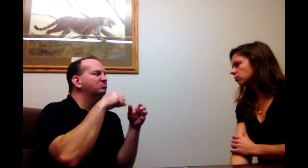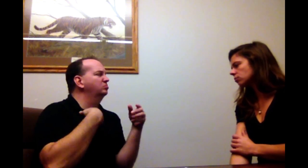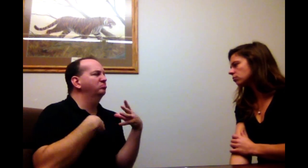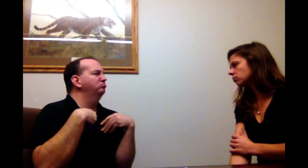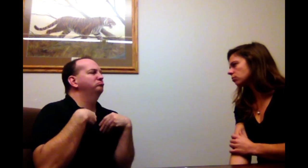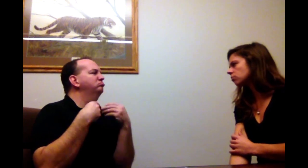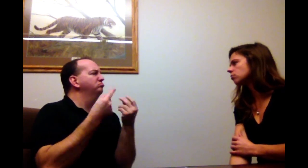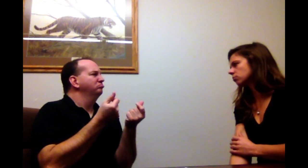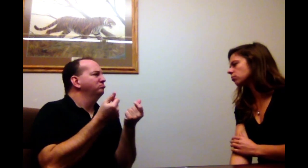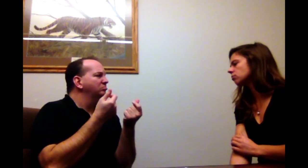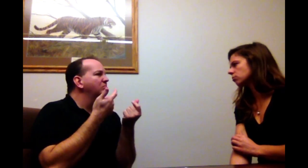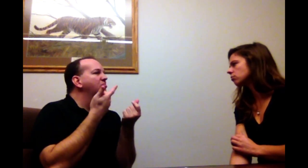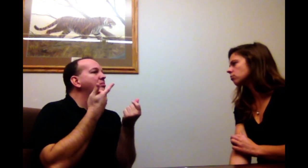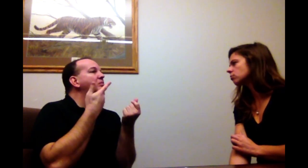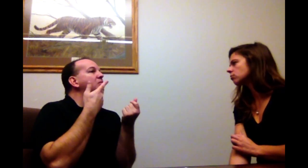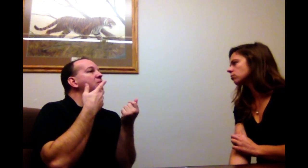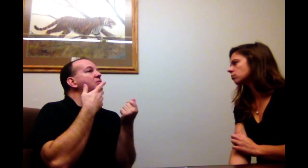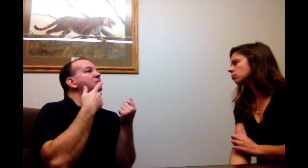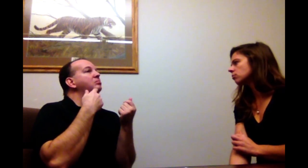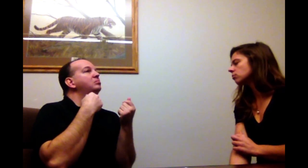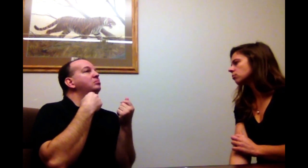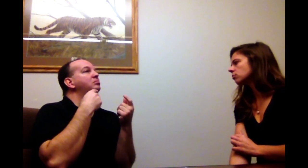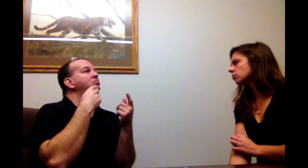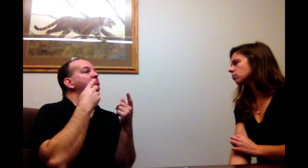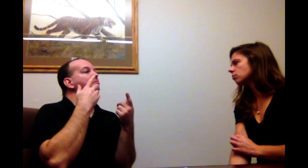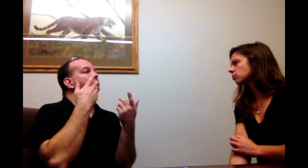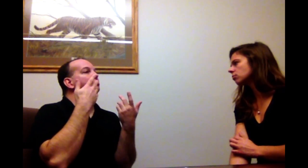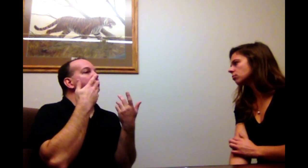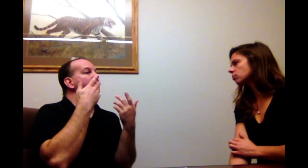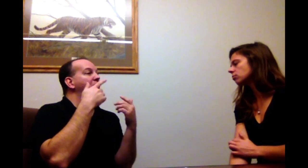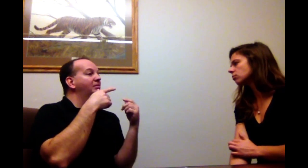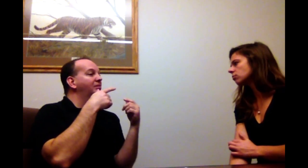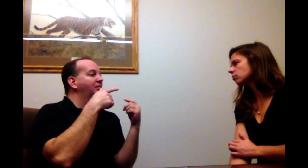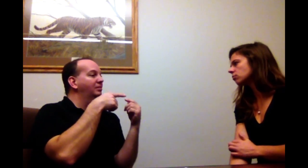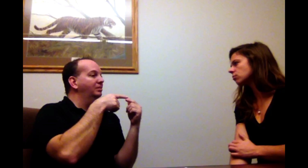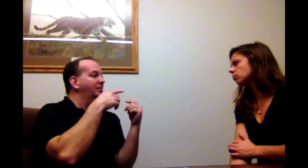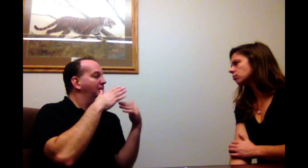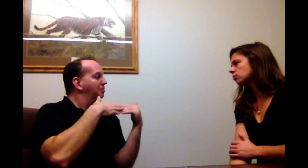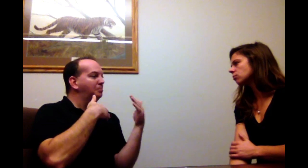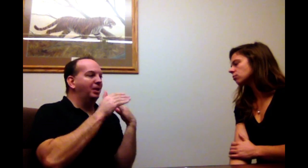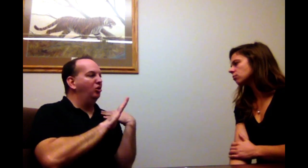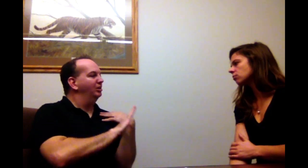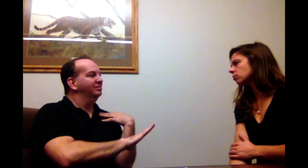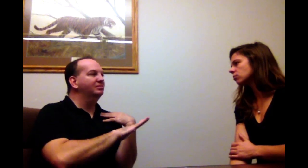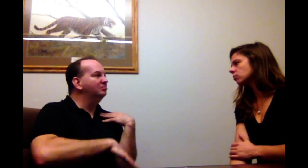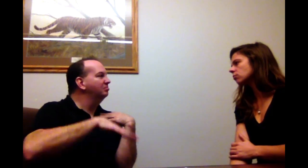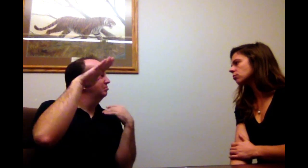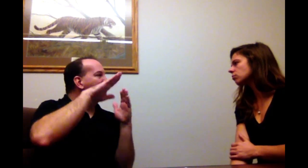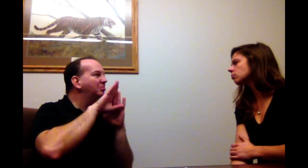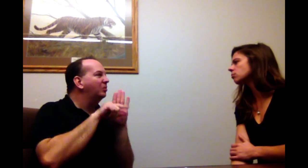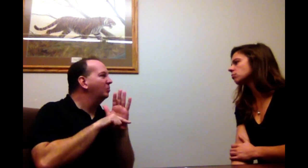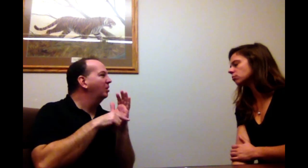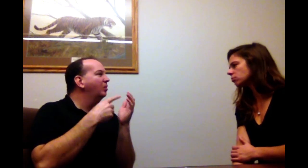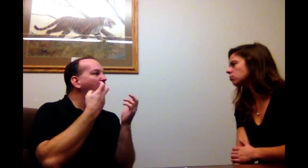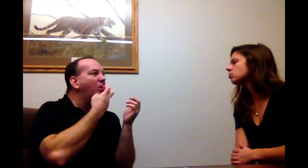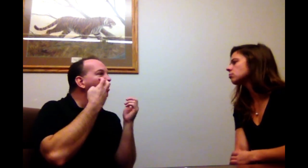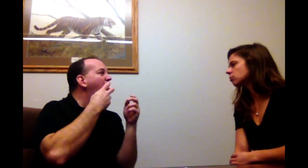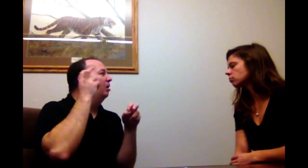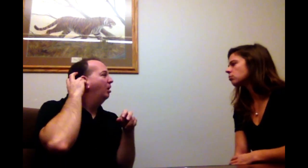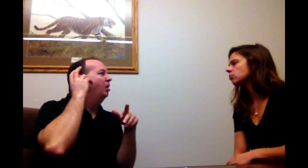deaf community, they're accepted like that. It doesn't matter their background. If they grew up oral or have